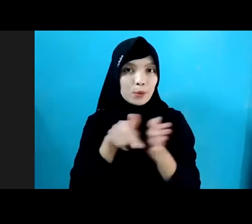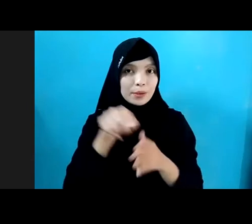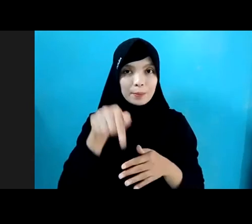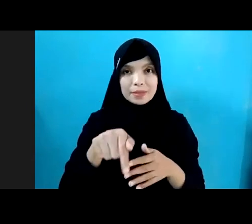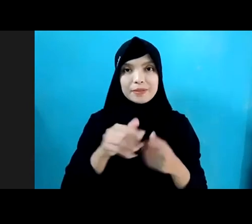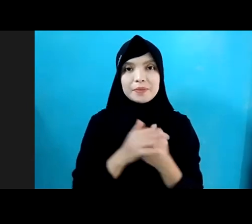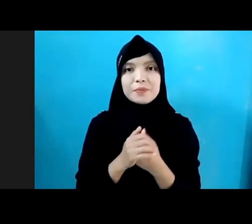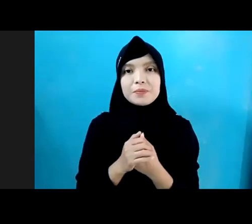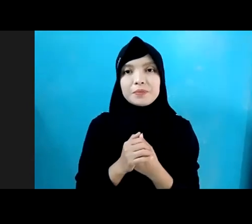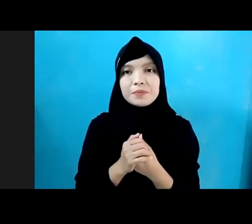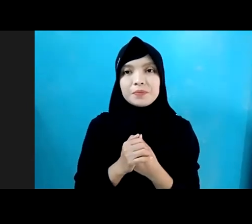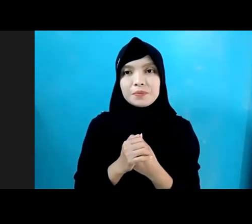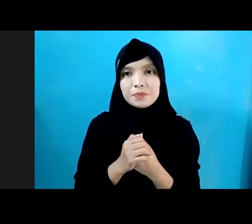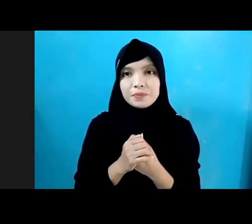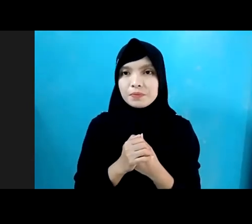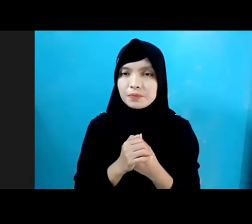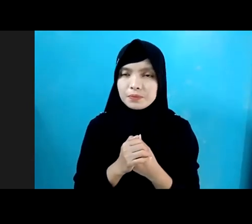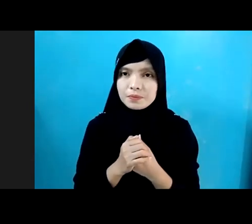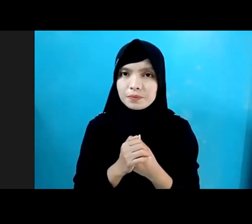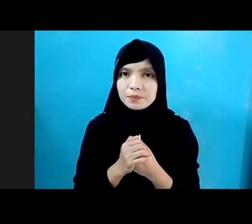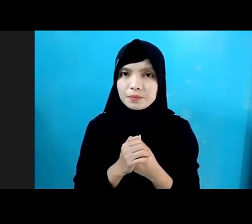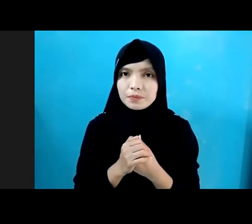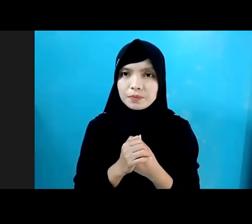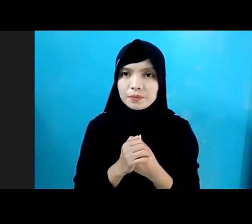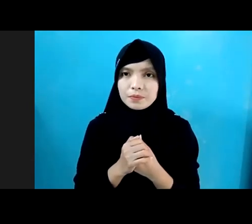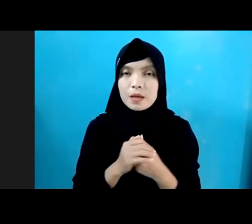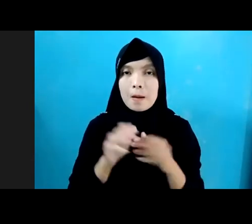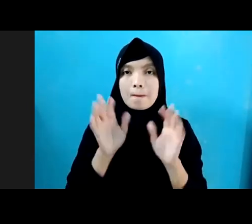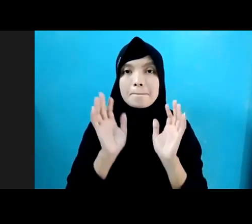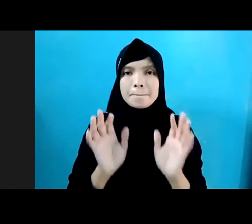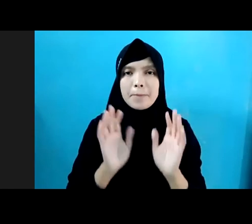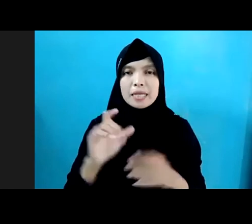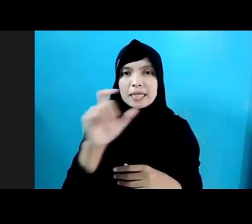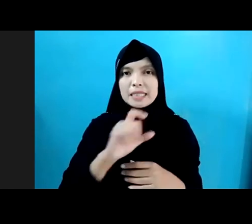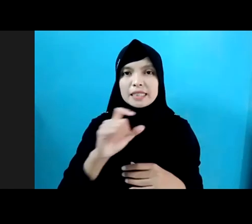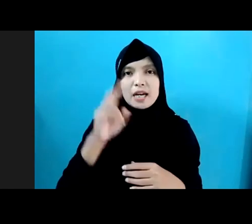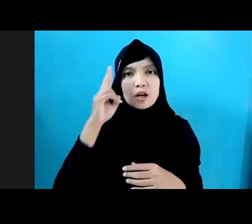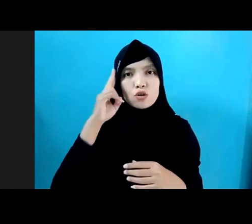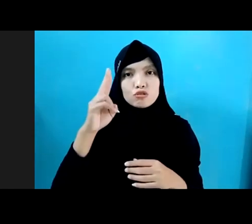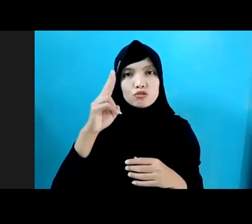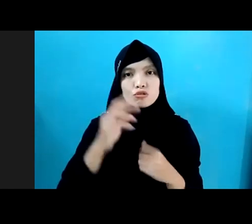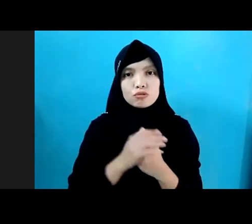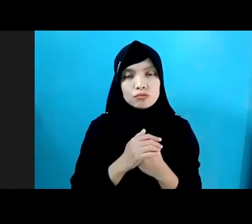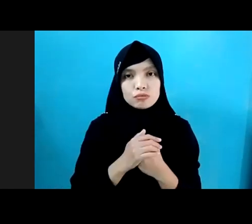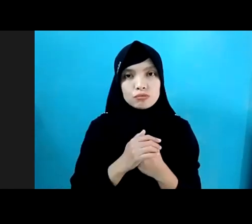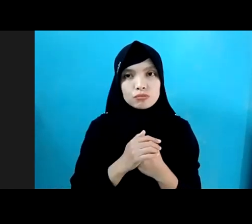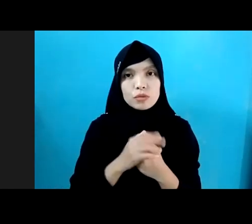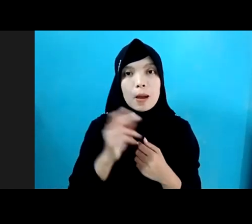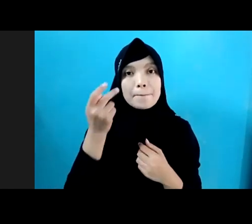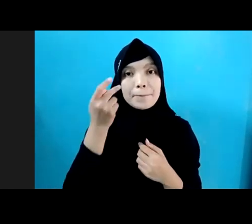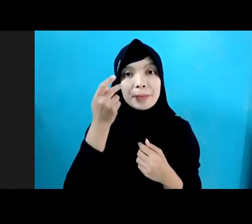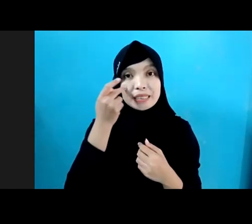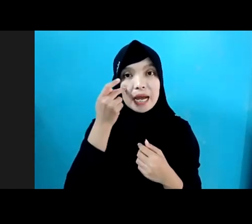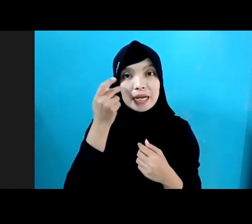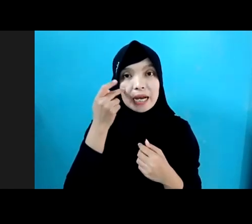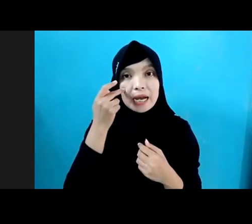Developed To Protect Children Online And Australia Is Certainly One Of The Leading Countries In The World For Cyber